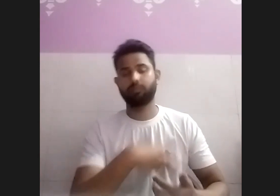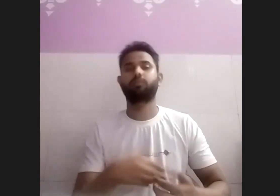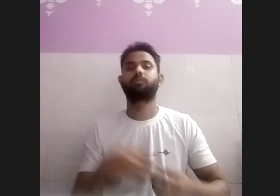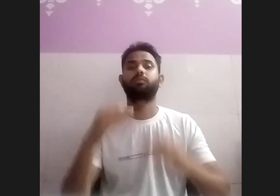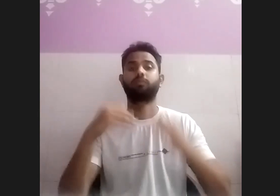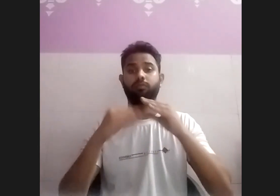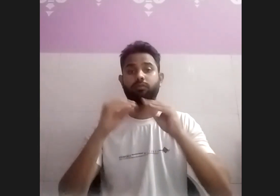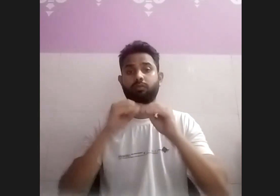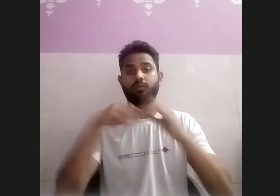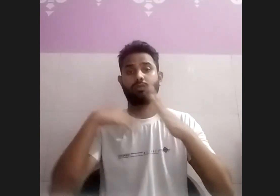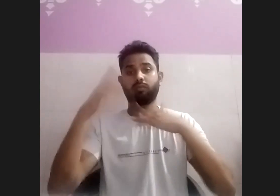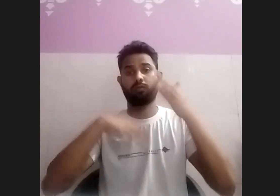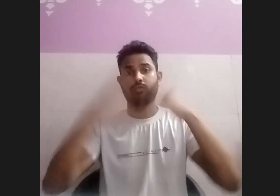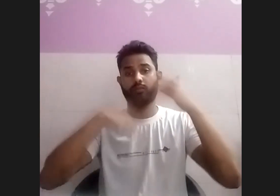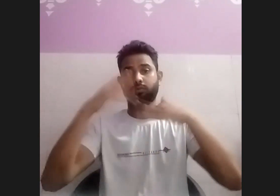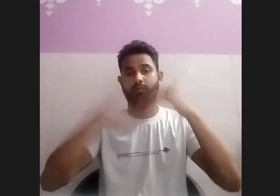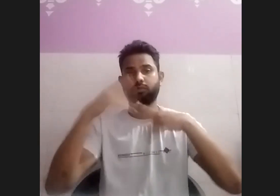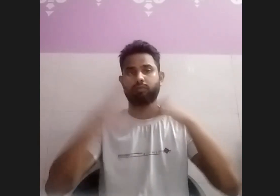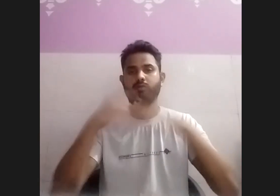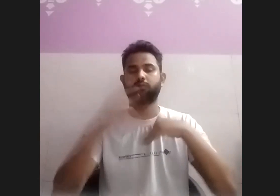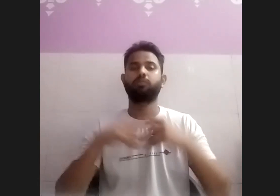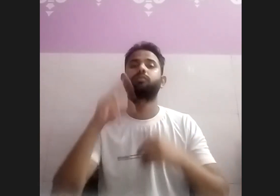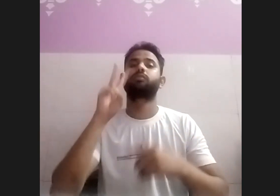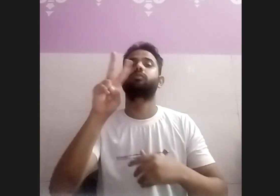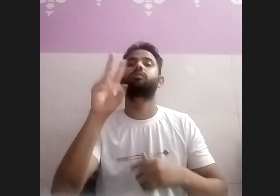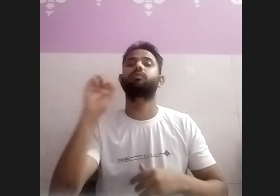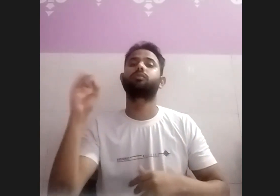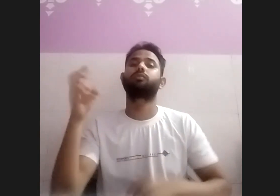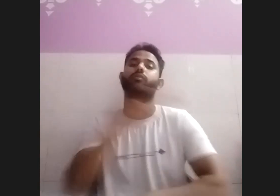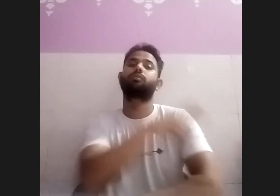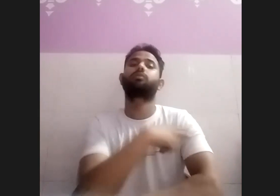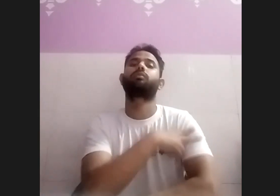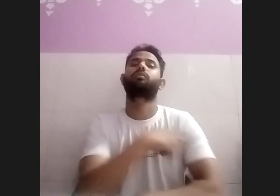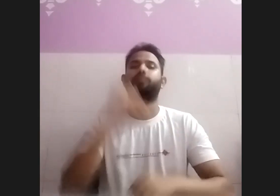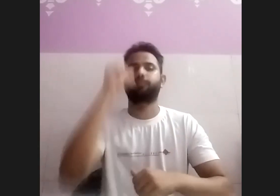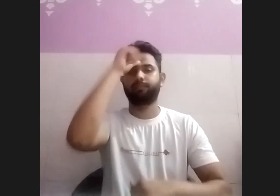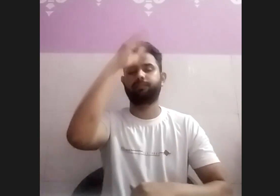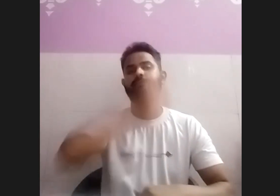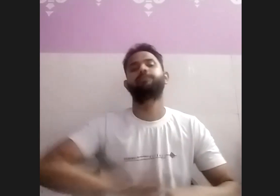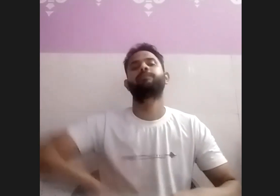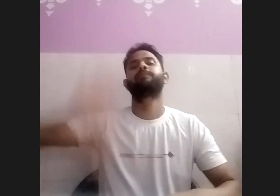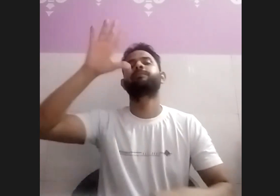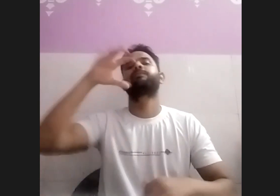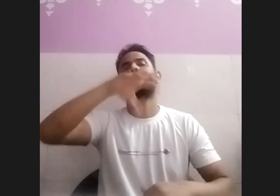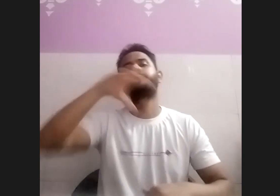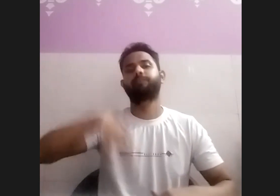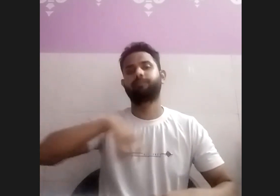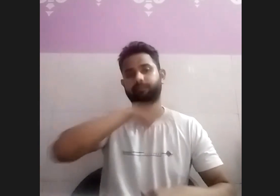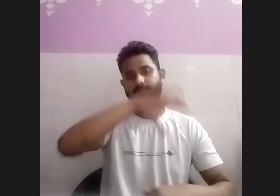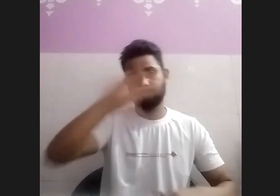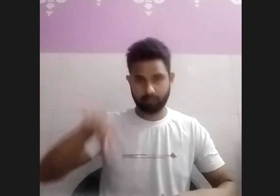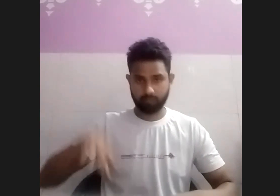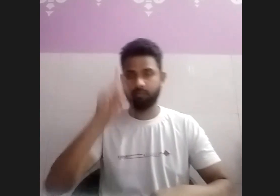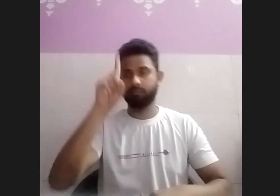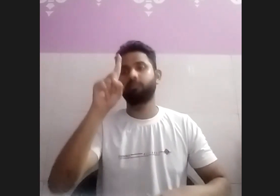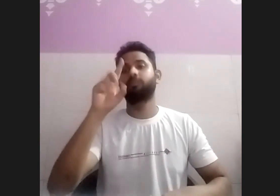can be for lakhs of buildings in entire country, as Mallikarjun sir was sharing, with I think thousands of